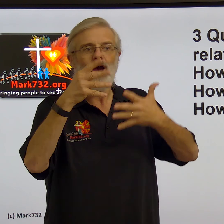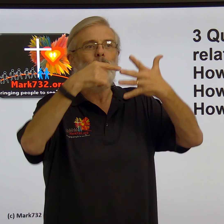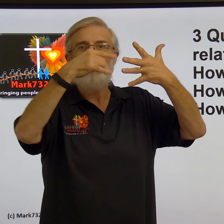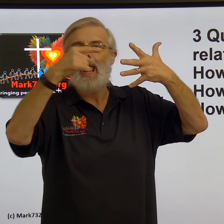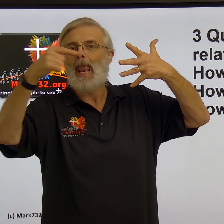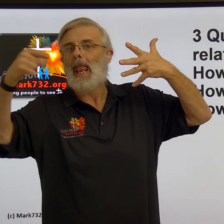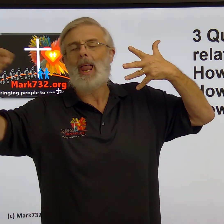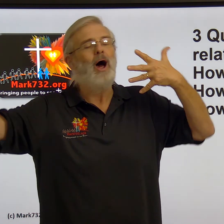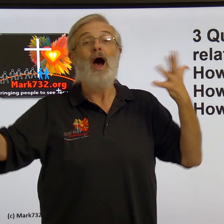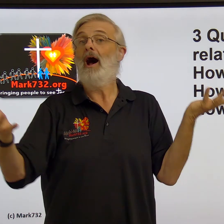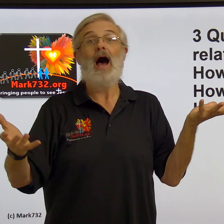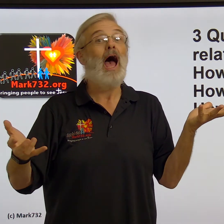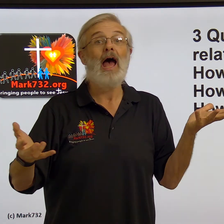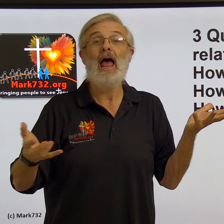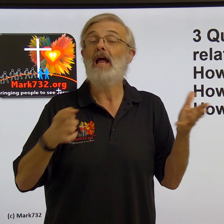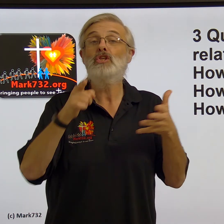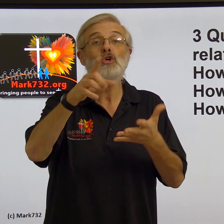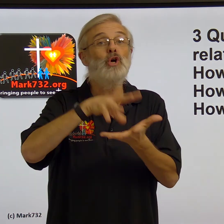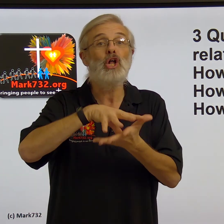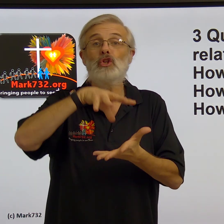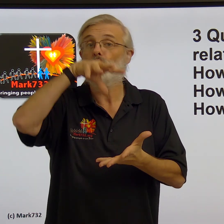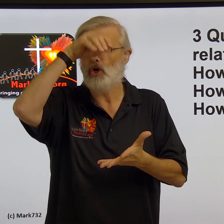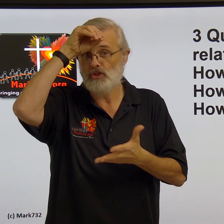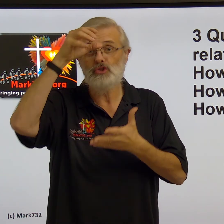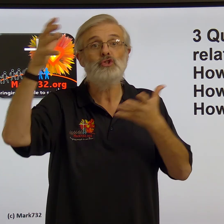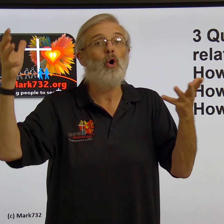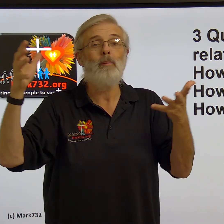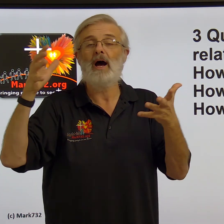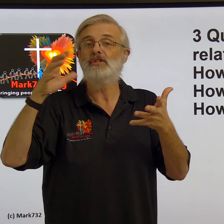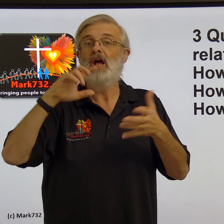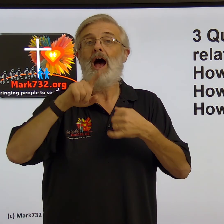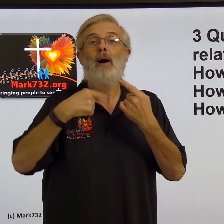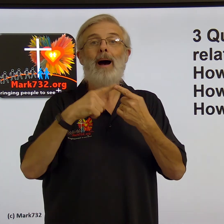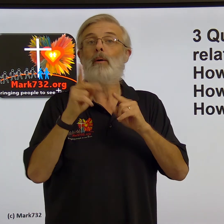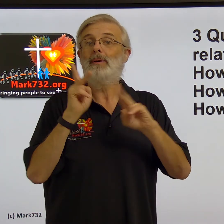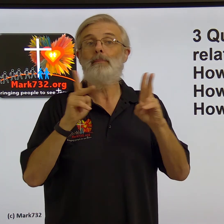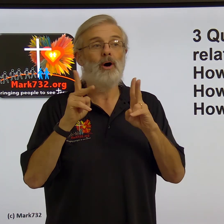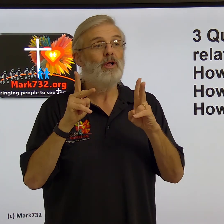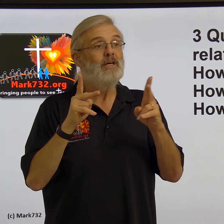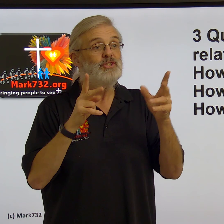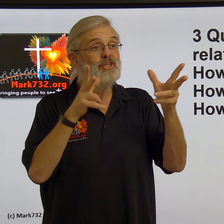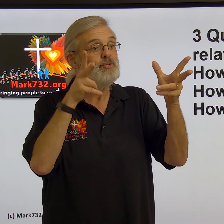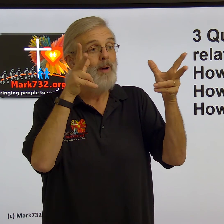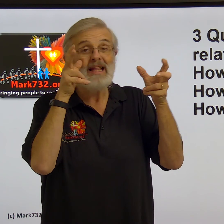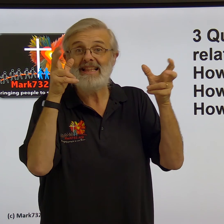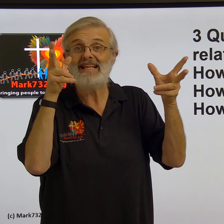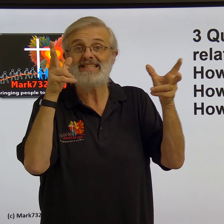and you can learn so much about people just by listening